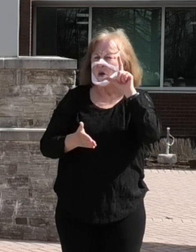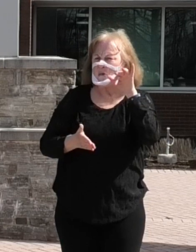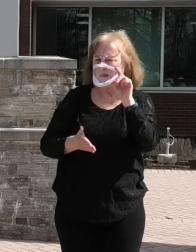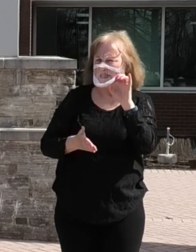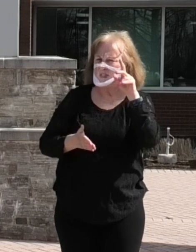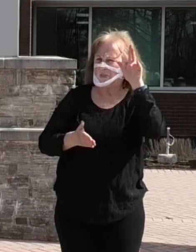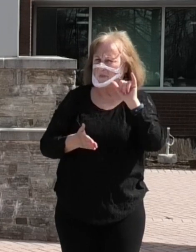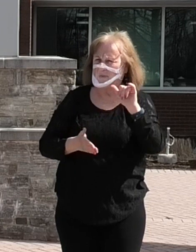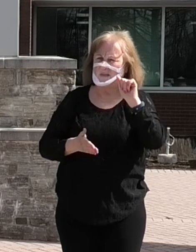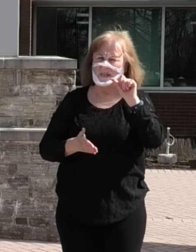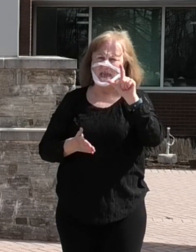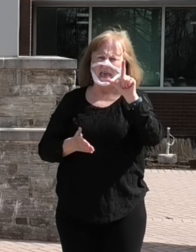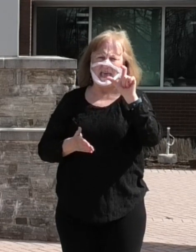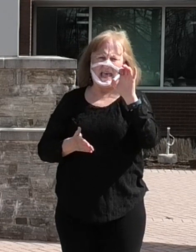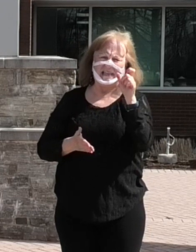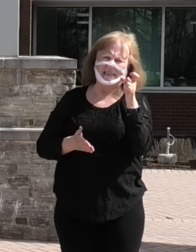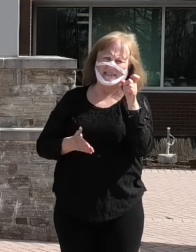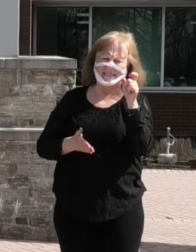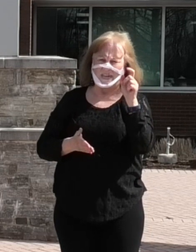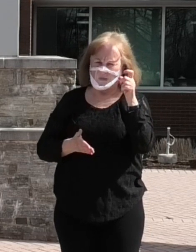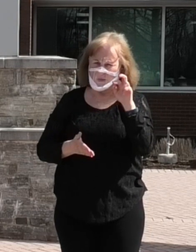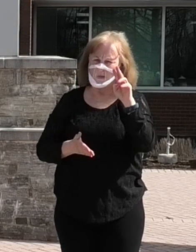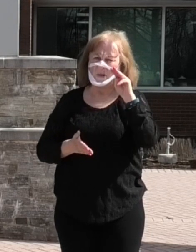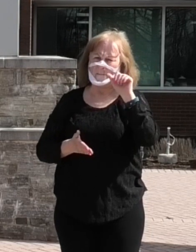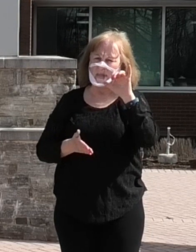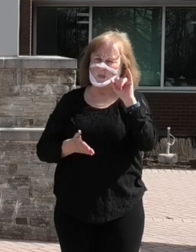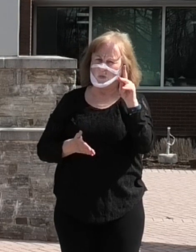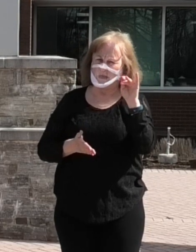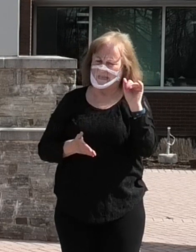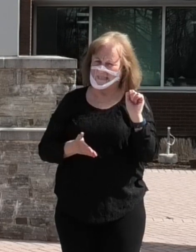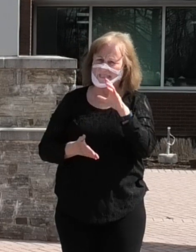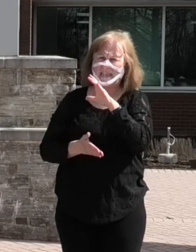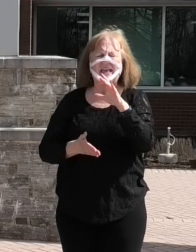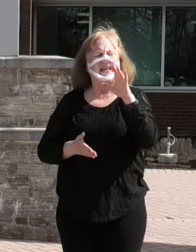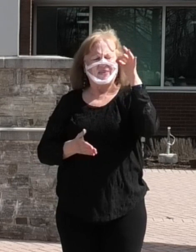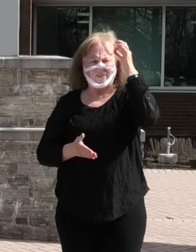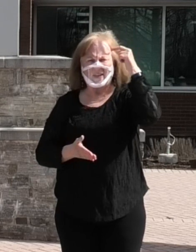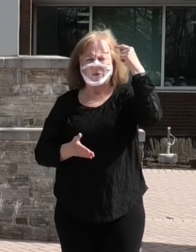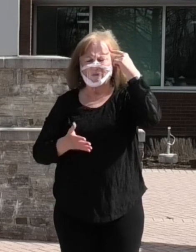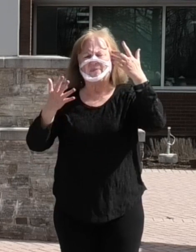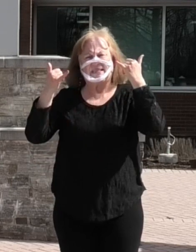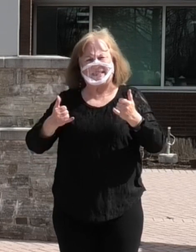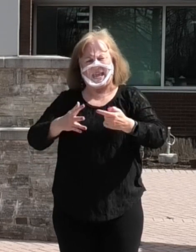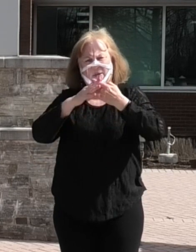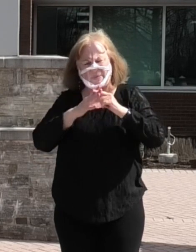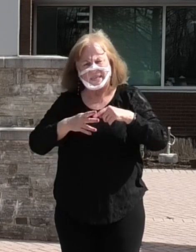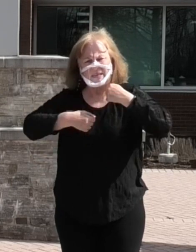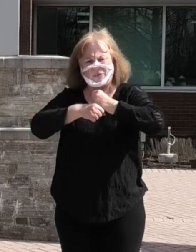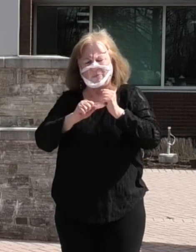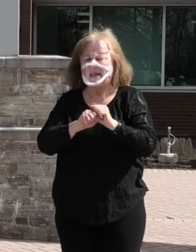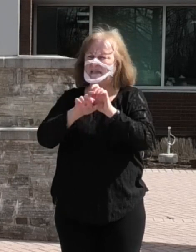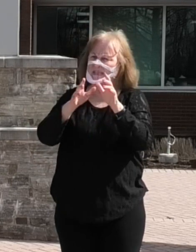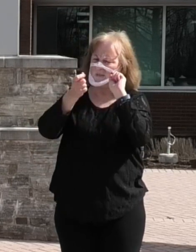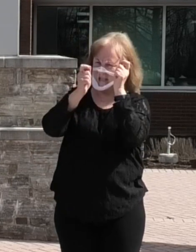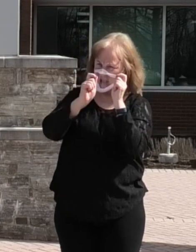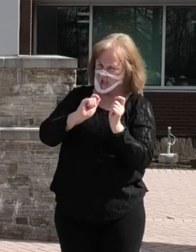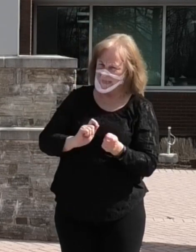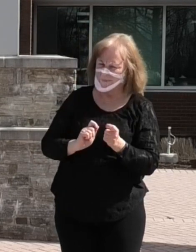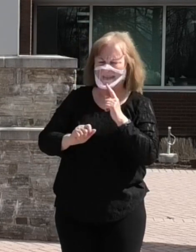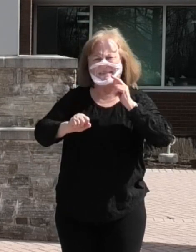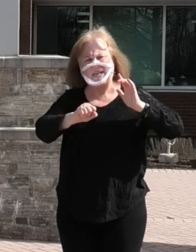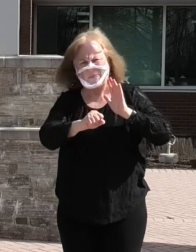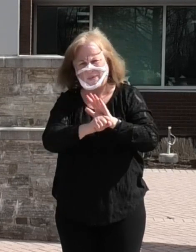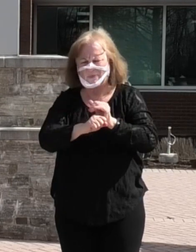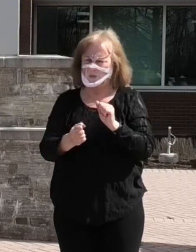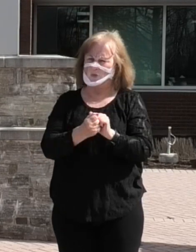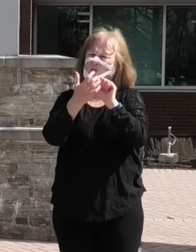Security, Alexander Mayorkas, the federal government has begun making clear adjustments and commitments